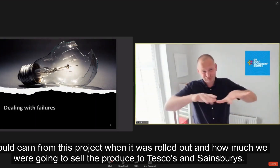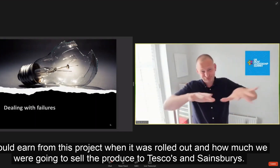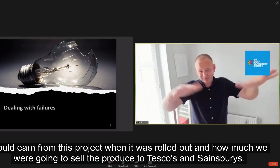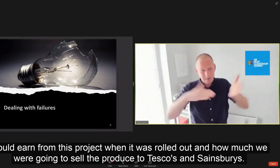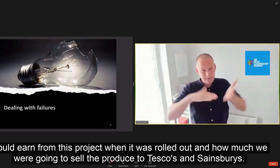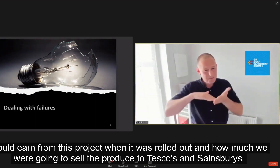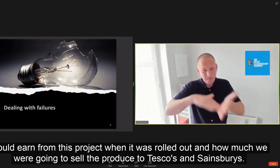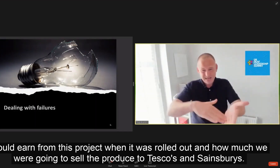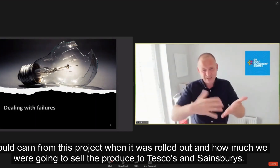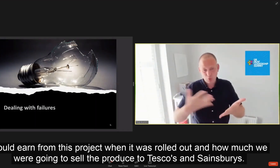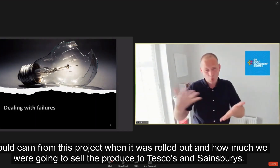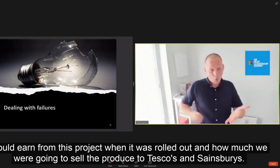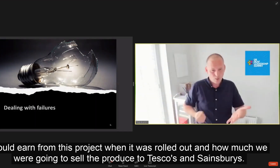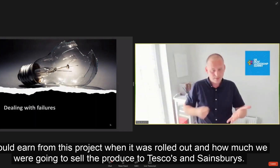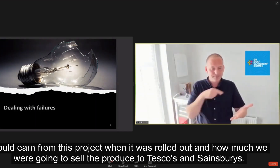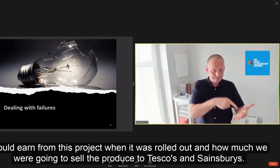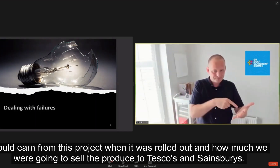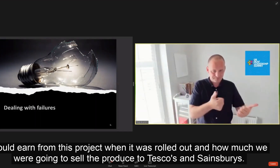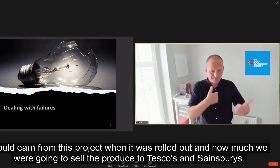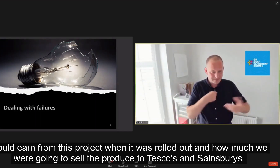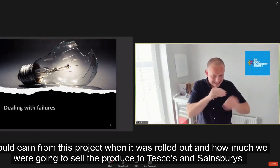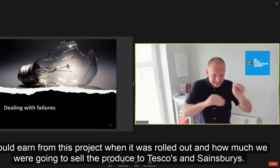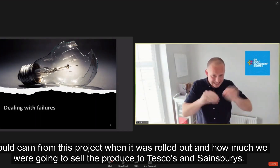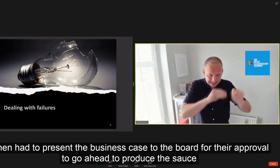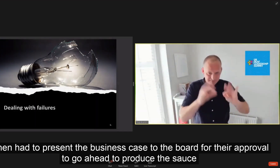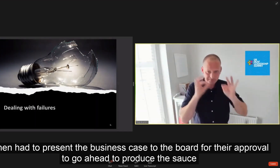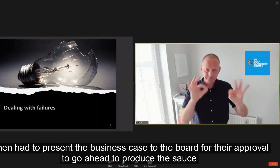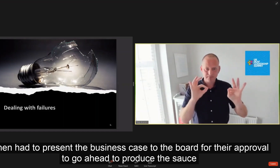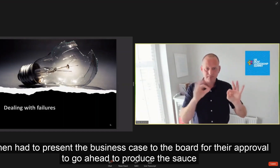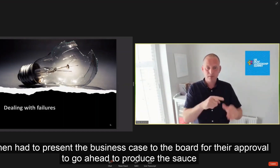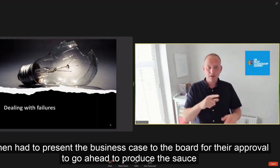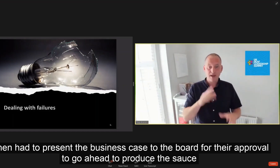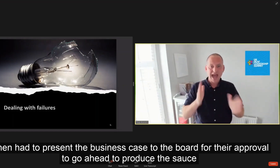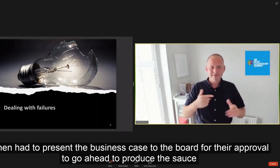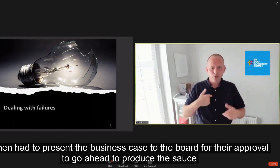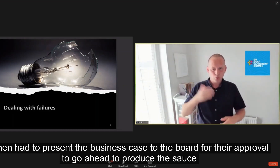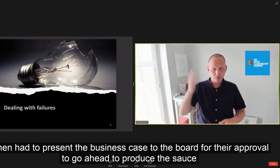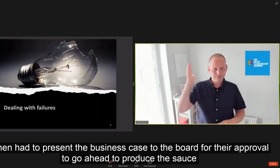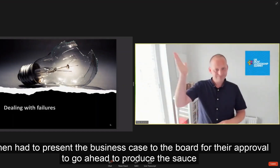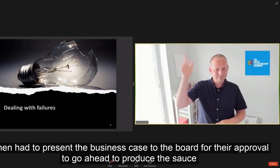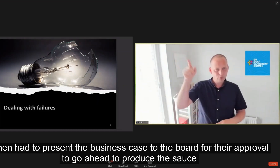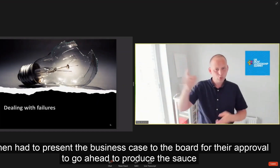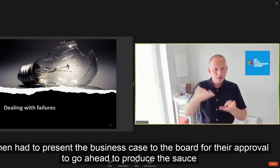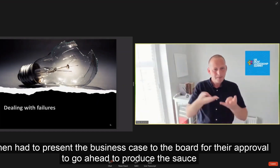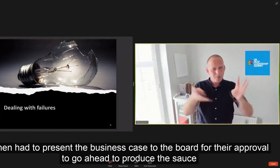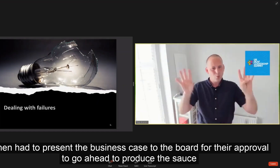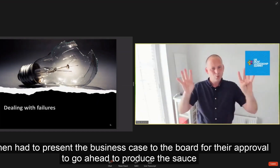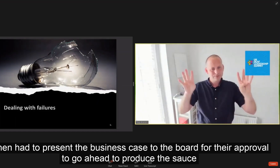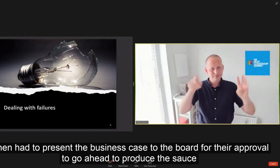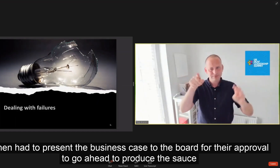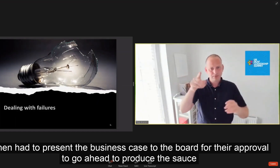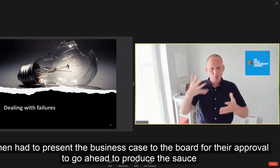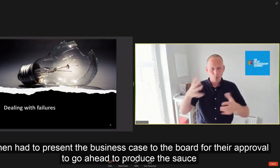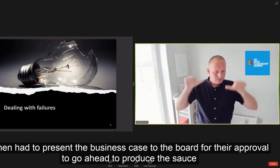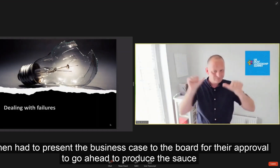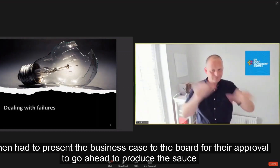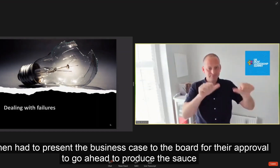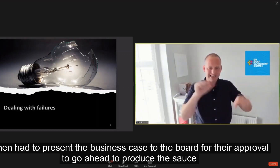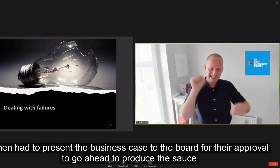Asda and Tesco and Sainsbury's going to pay for this product, how much could they make. And I had to then present that project or the